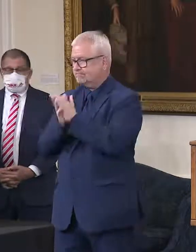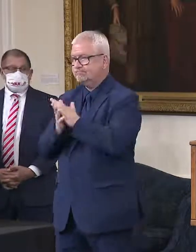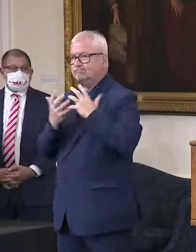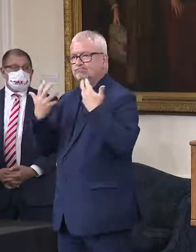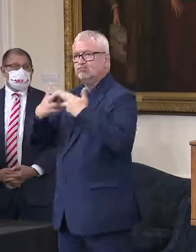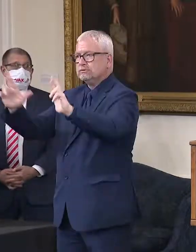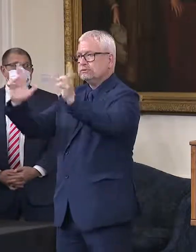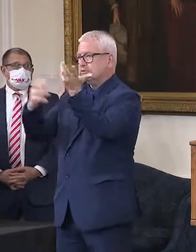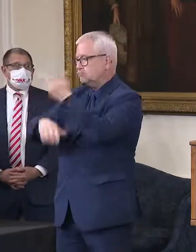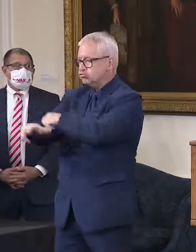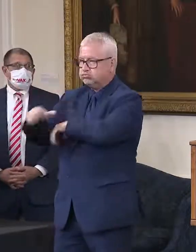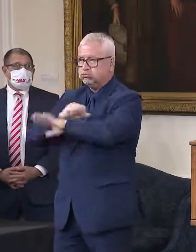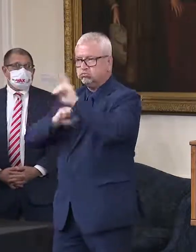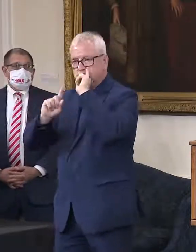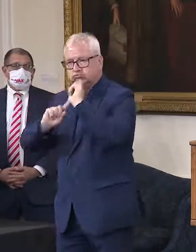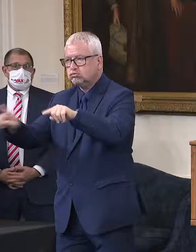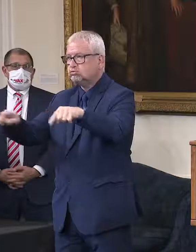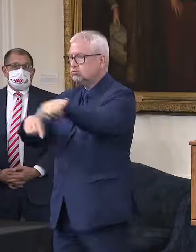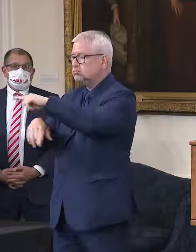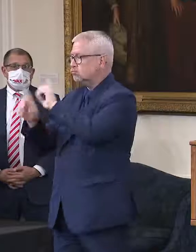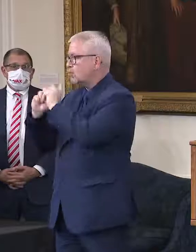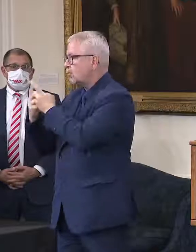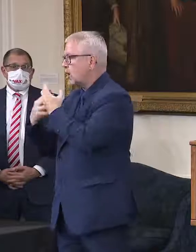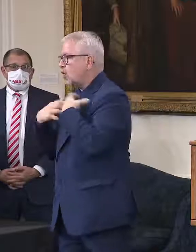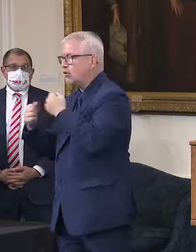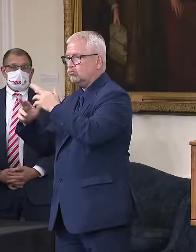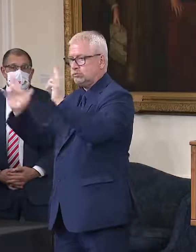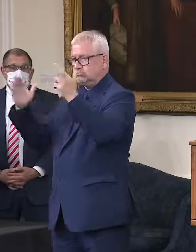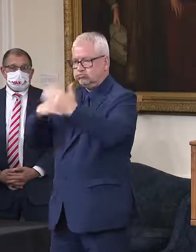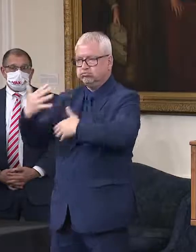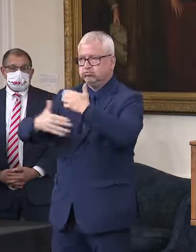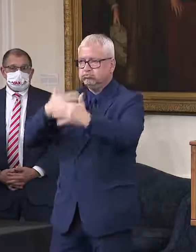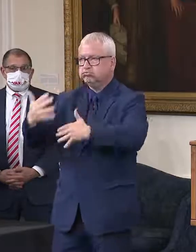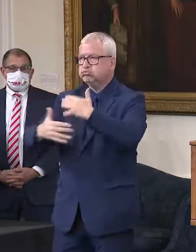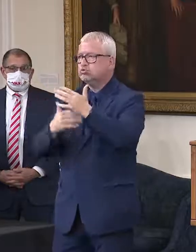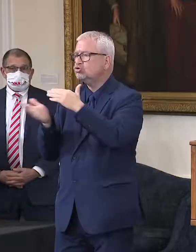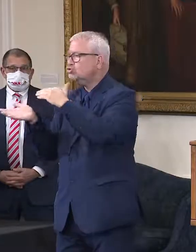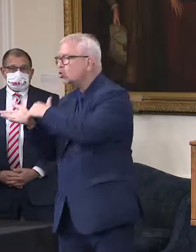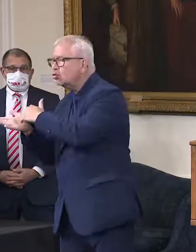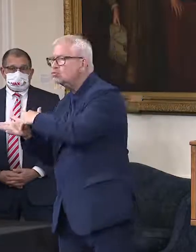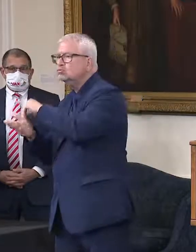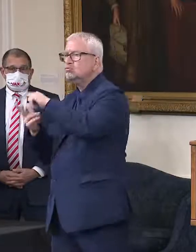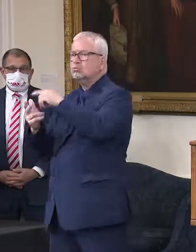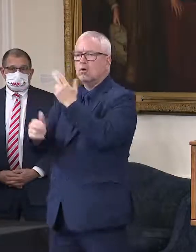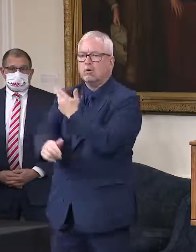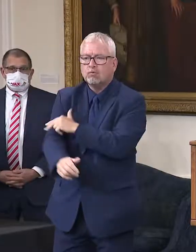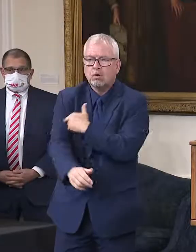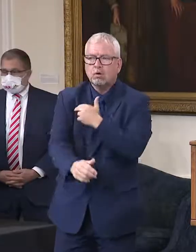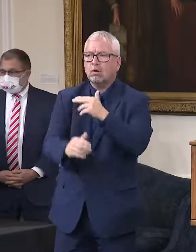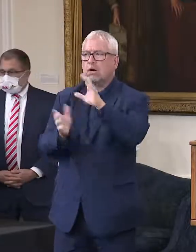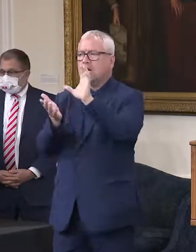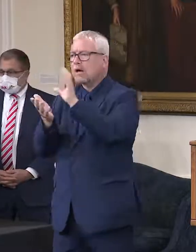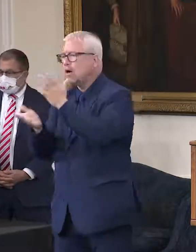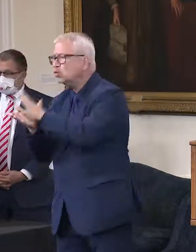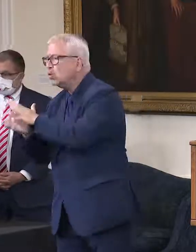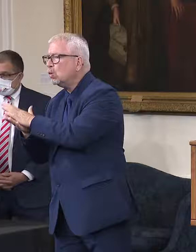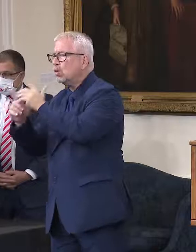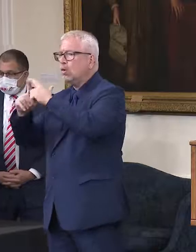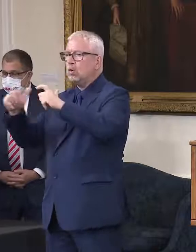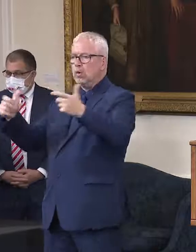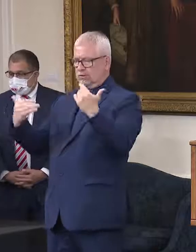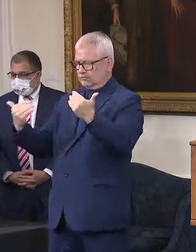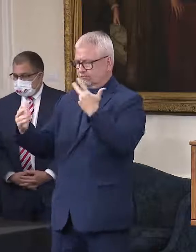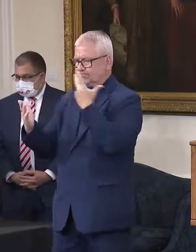to authorize providers across the state to make boosters available everywhere for the nearly